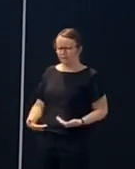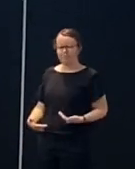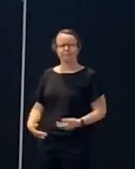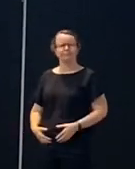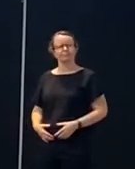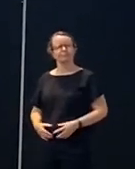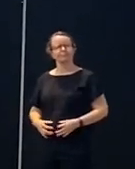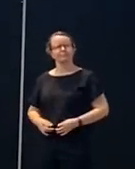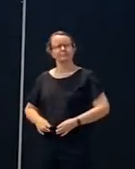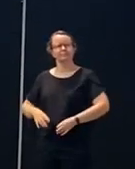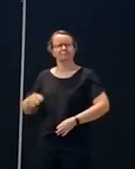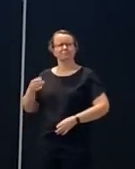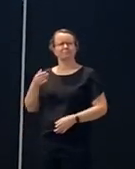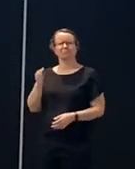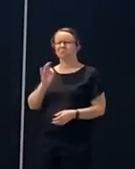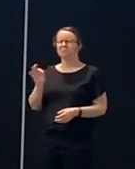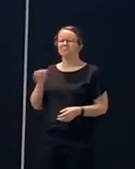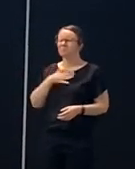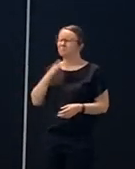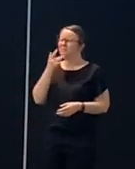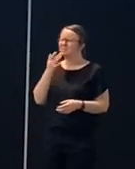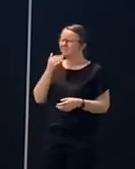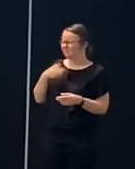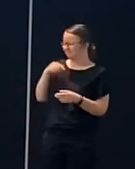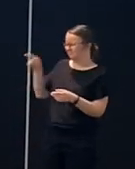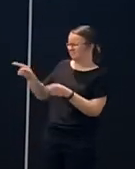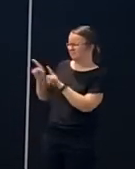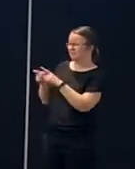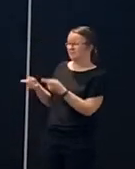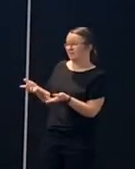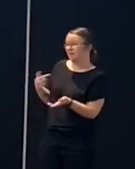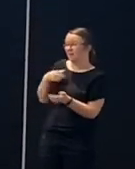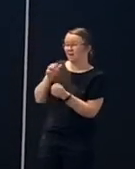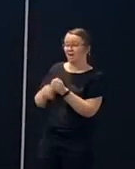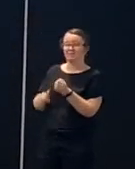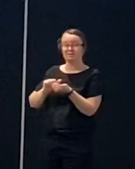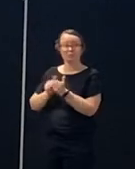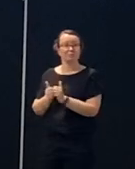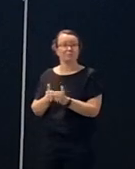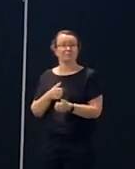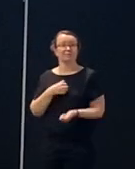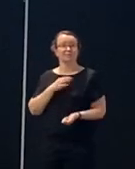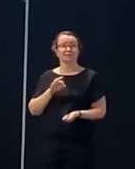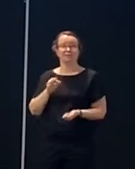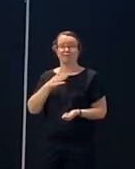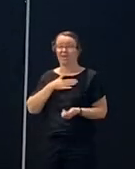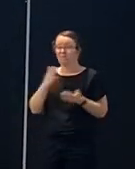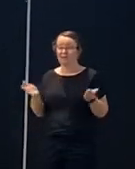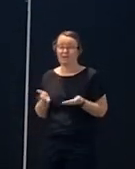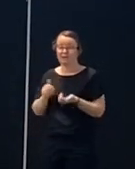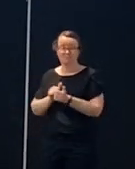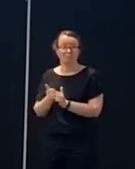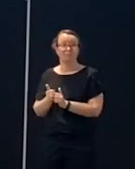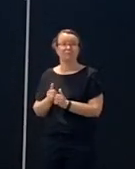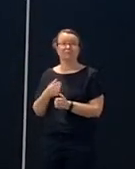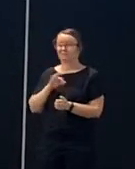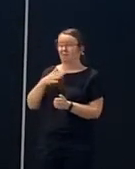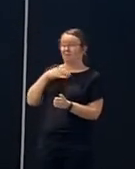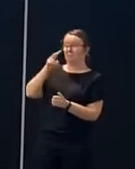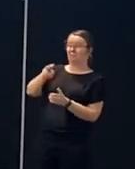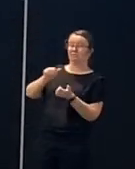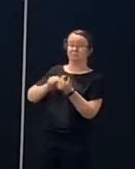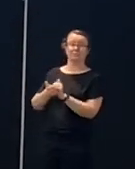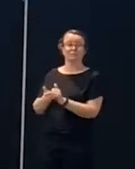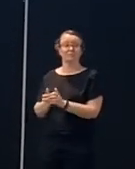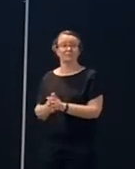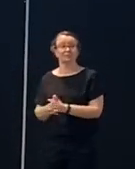Stop pretending I was someone else. Like, for example, I hate sport, right? I don't like it, I don't like watching it, I don't like playing it. And so when my mates were like, you see the